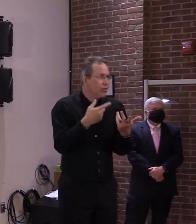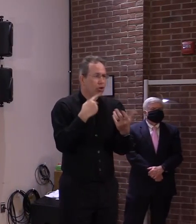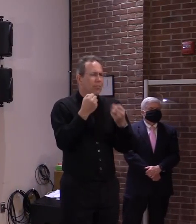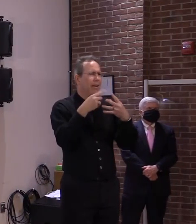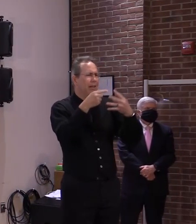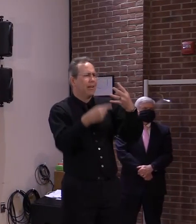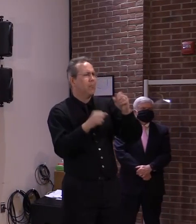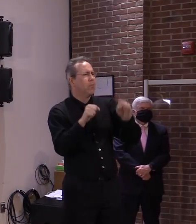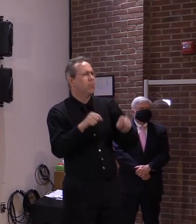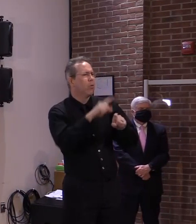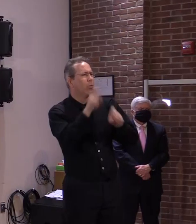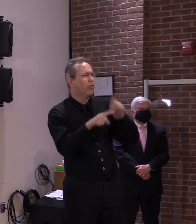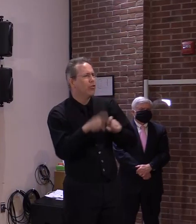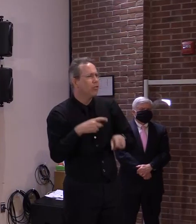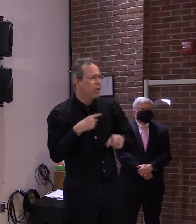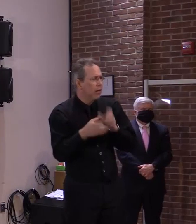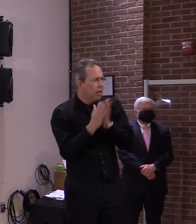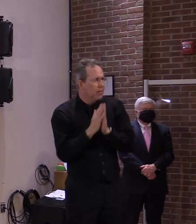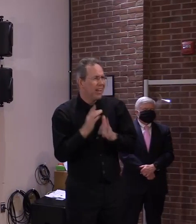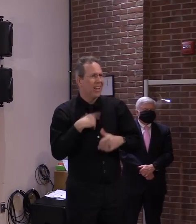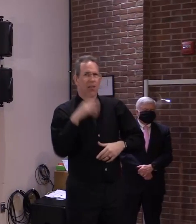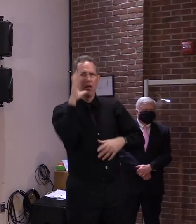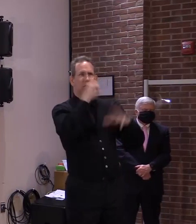then overpromise or